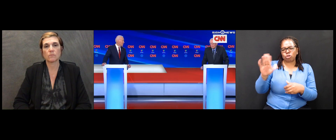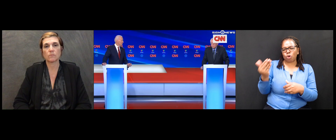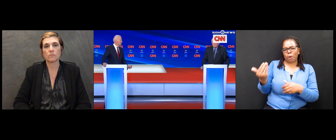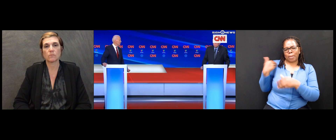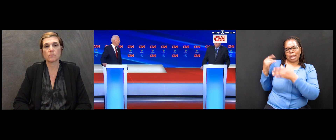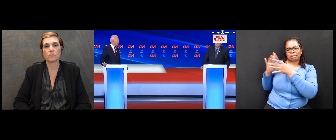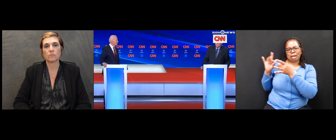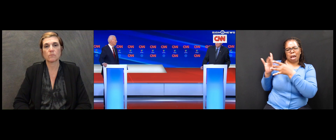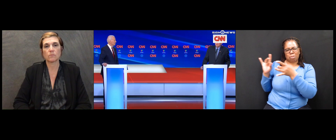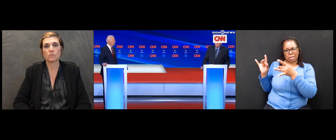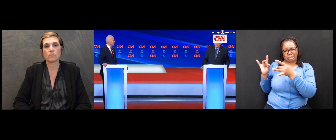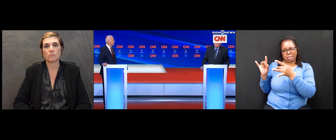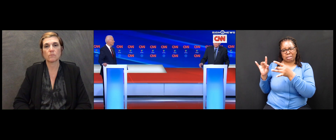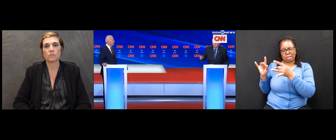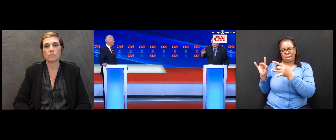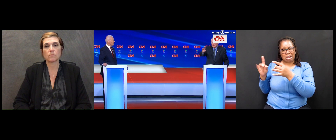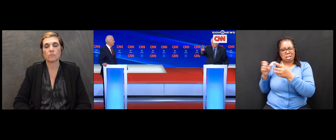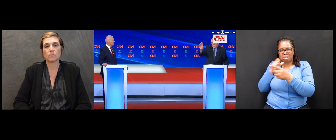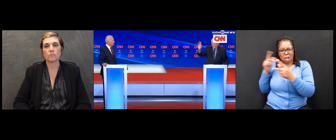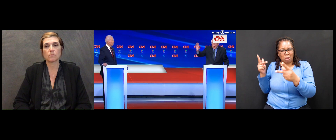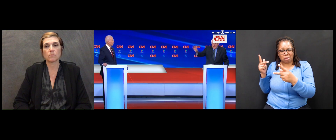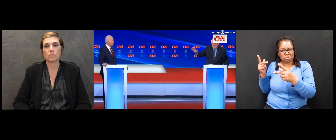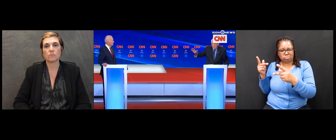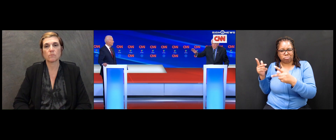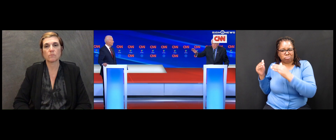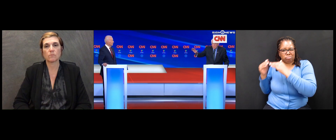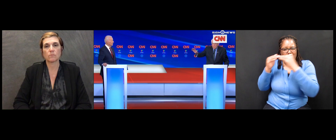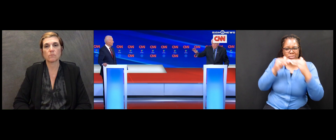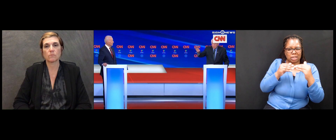any less relevant than incremental adjustments?